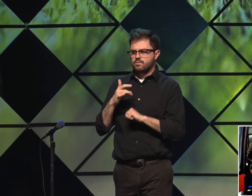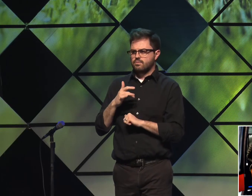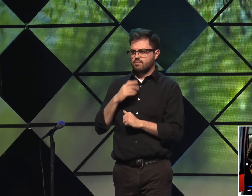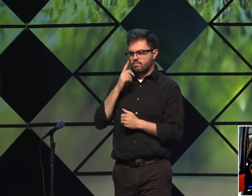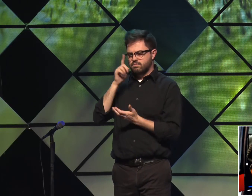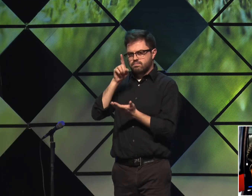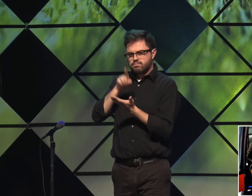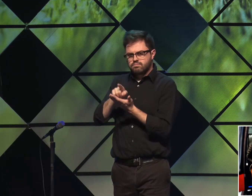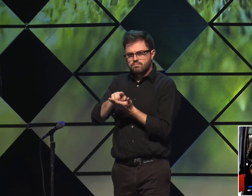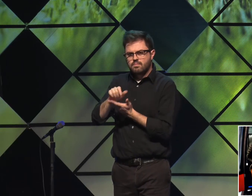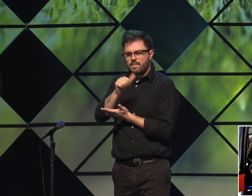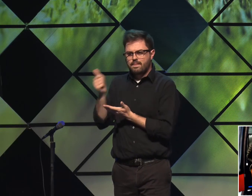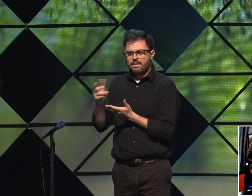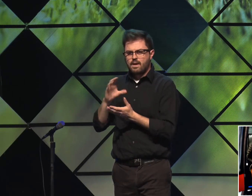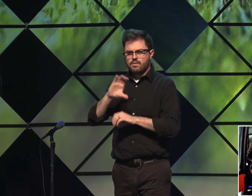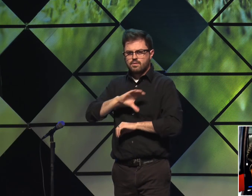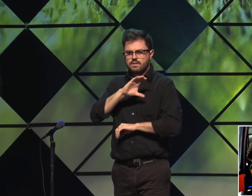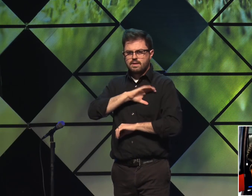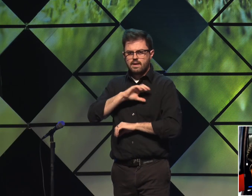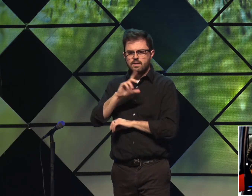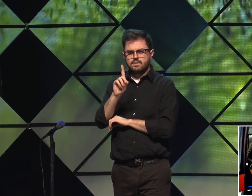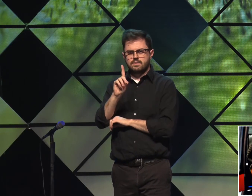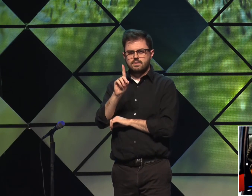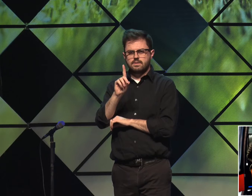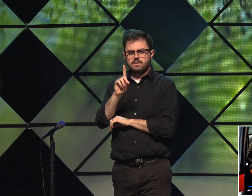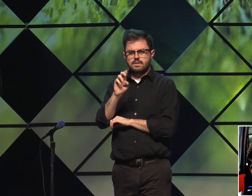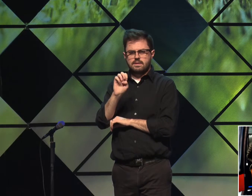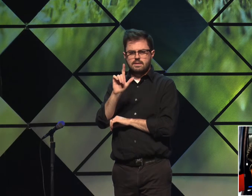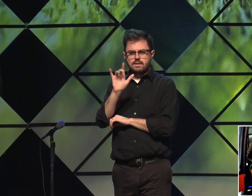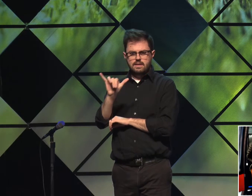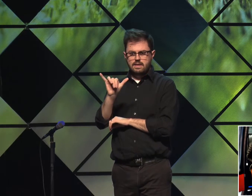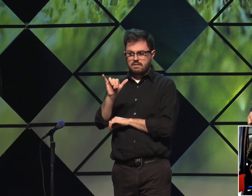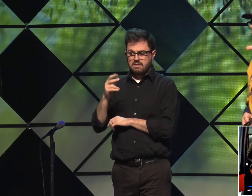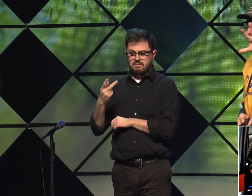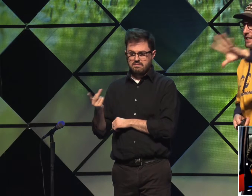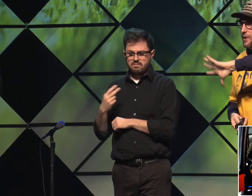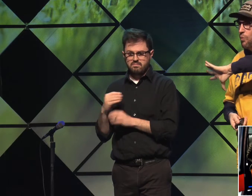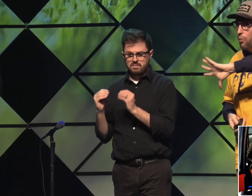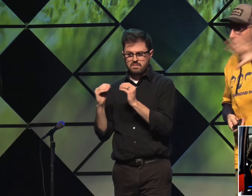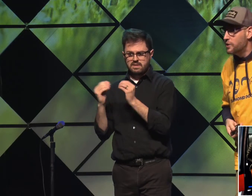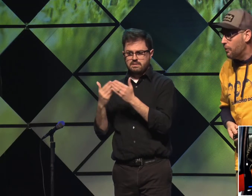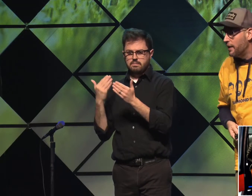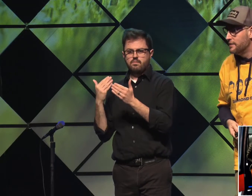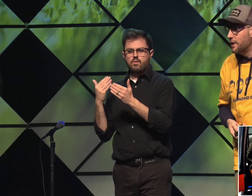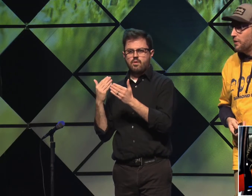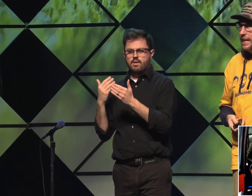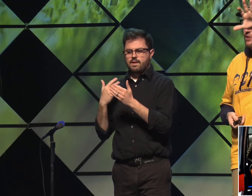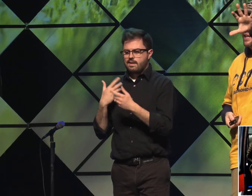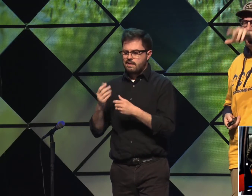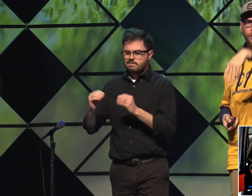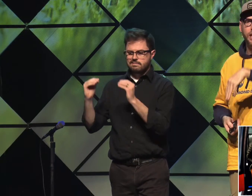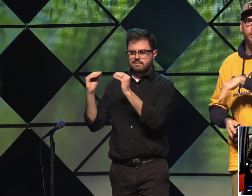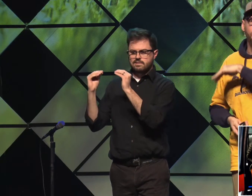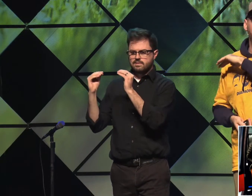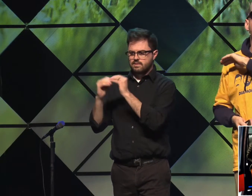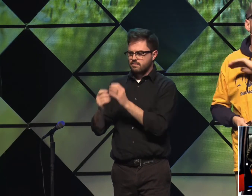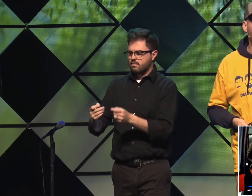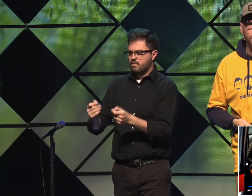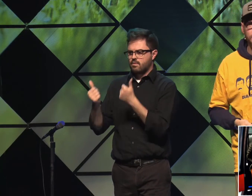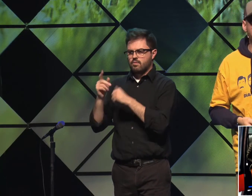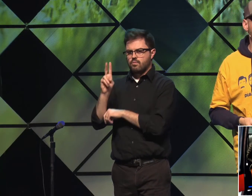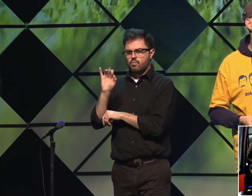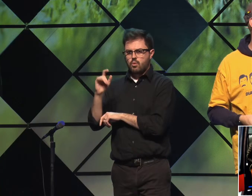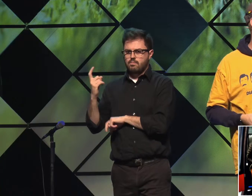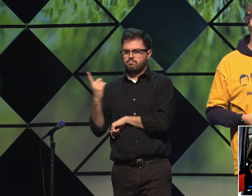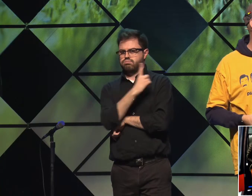Keely. Her name is Keely, and they actually kissed the other night. And then as soon as they kissed, he walked away. They were like outside her hotel room and